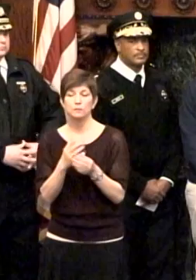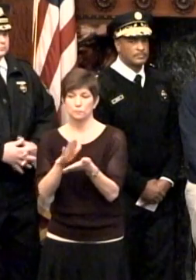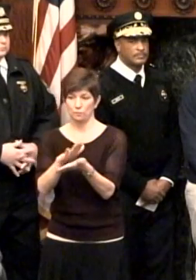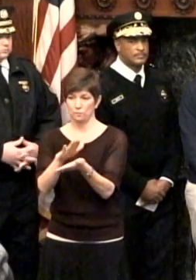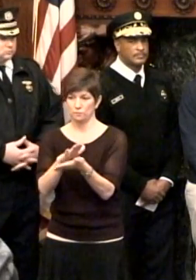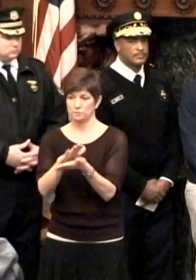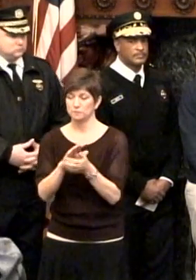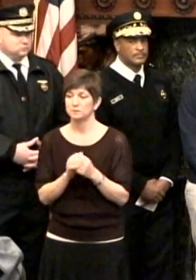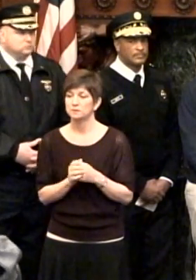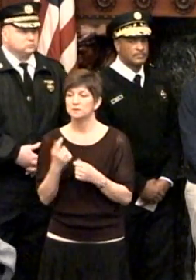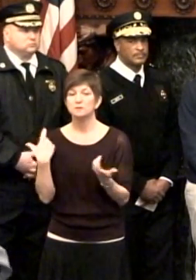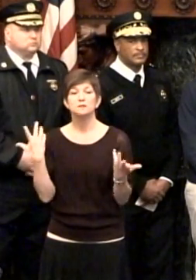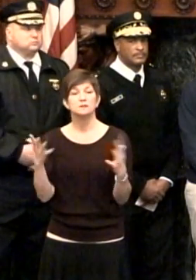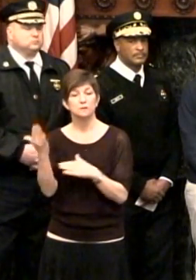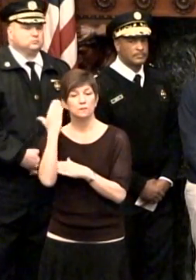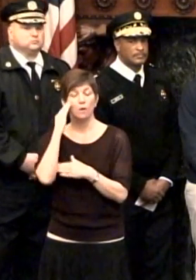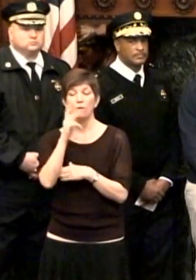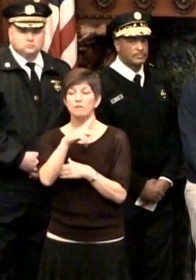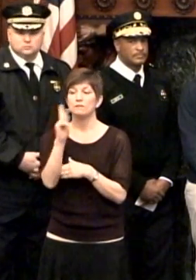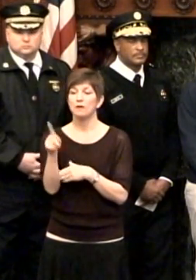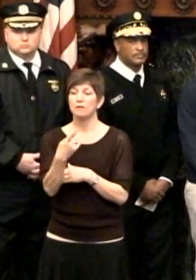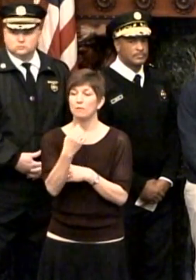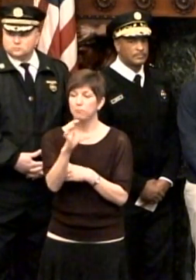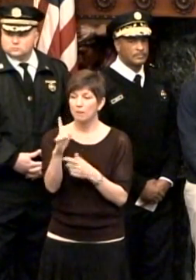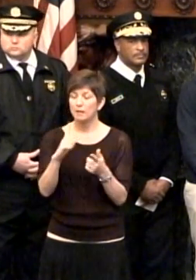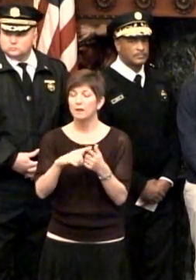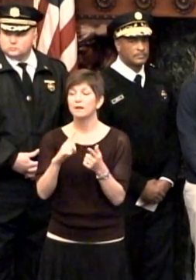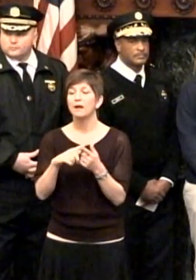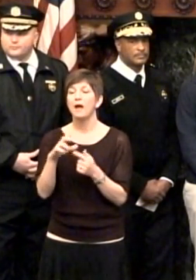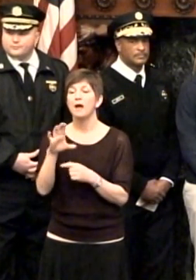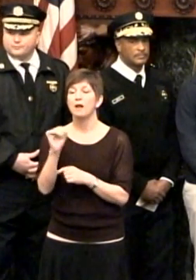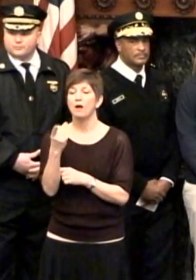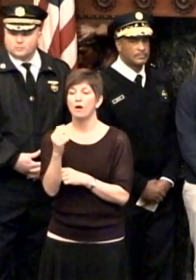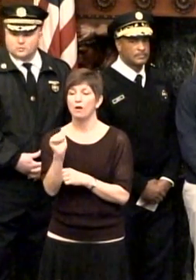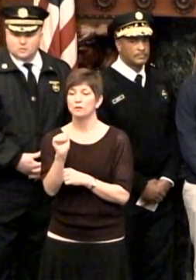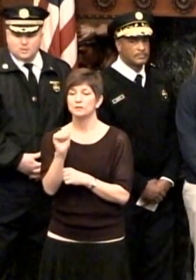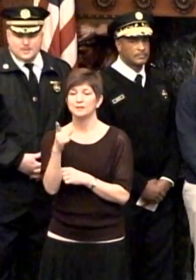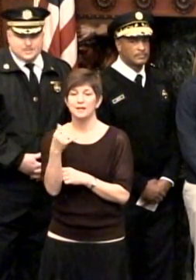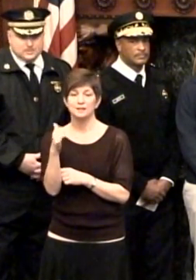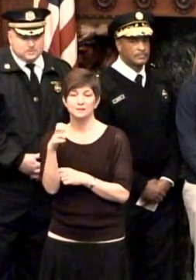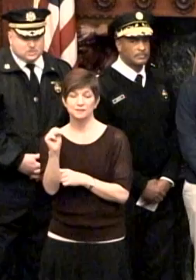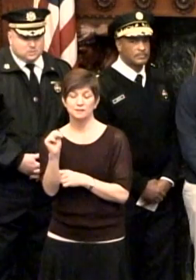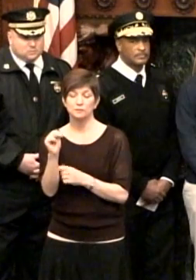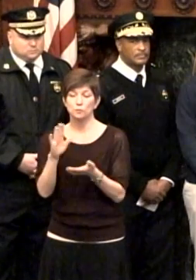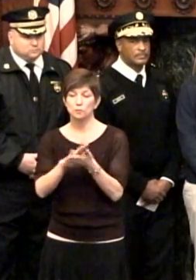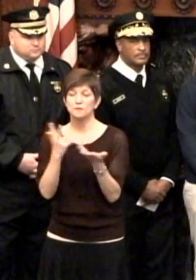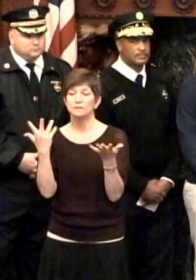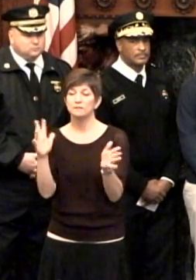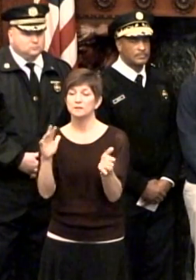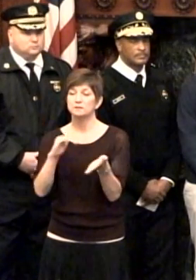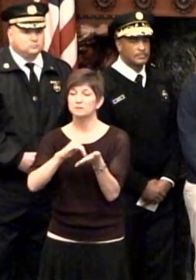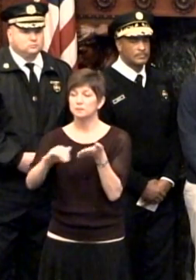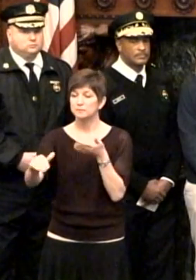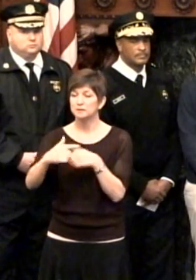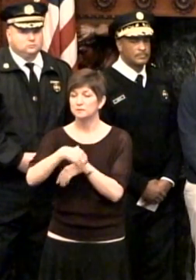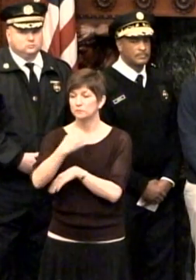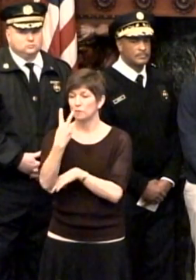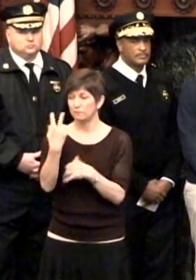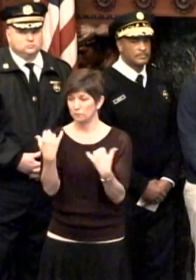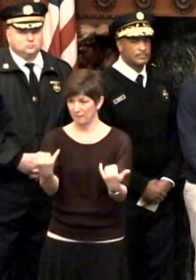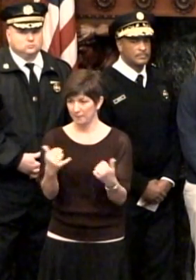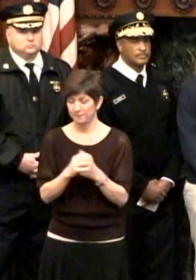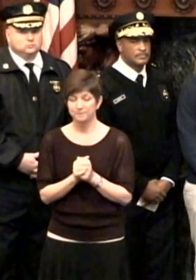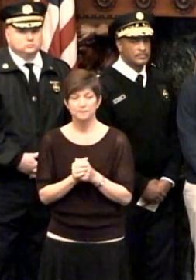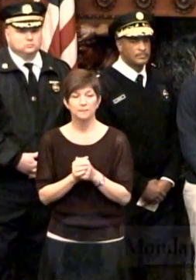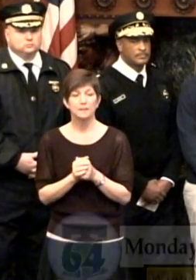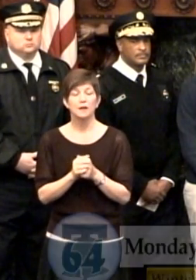schools. As you know, Philadelphia Public and Archdiocesan schools dismissed at about 12 noon today. The